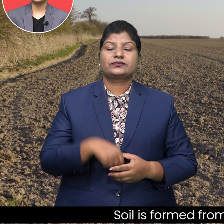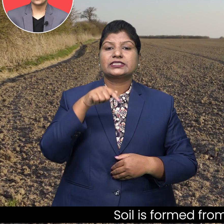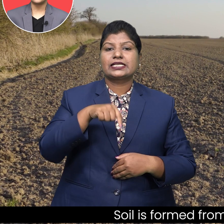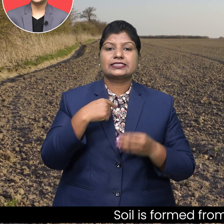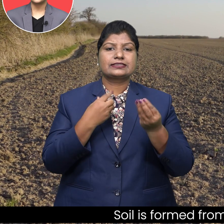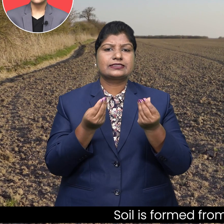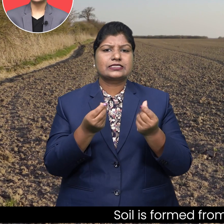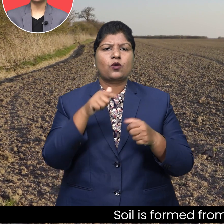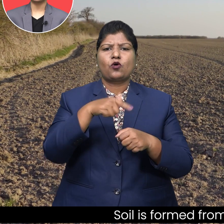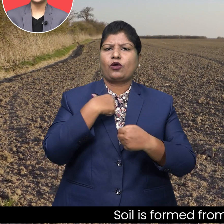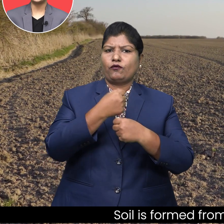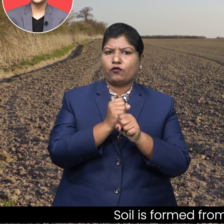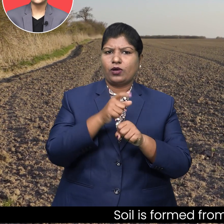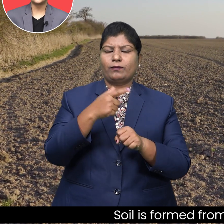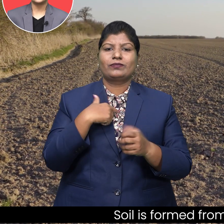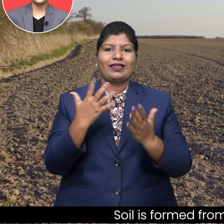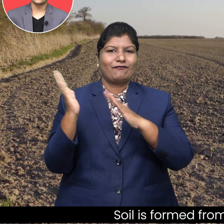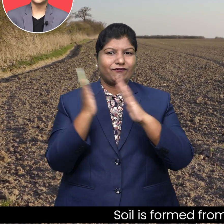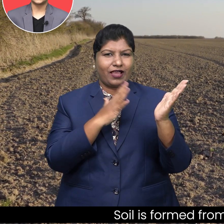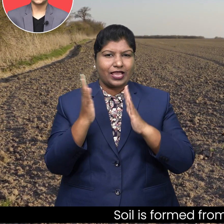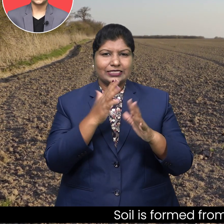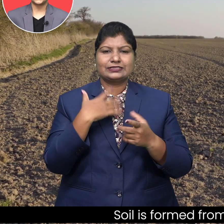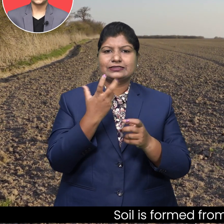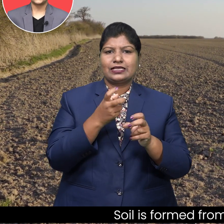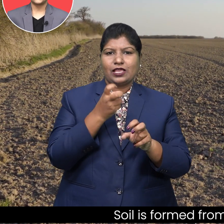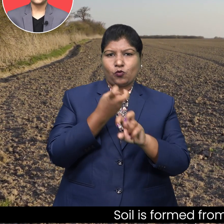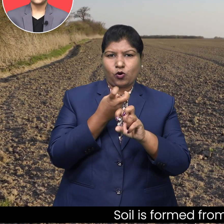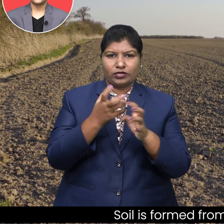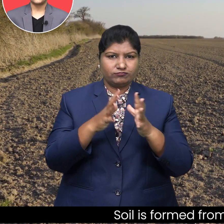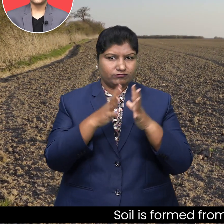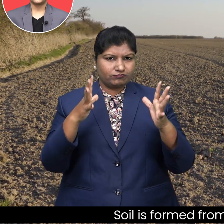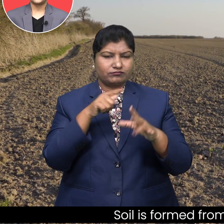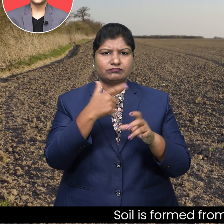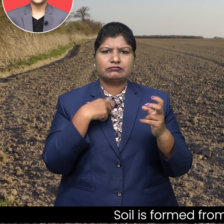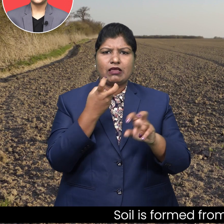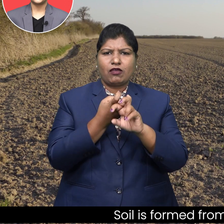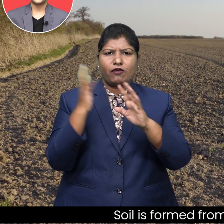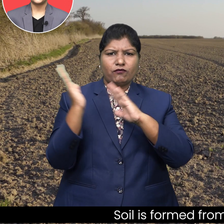Soil is formed from the weathering of rocks.